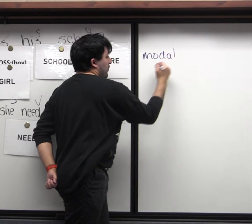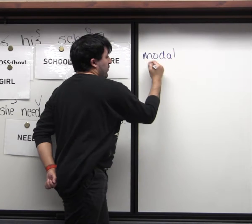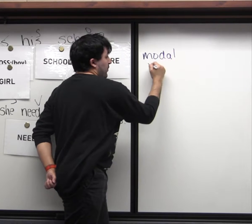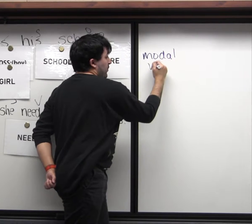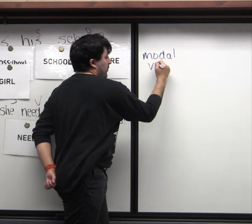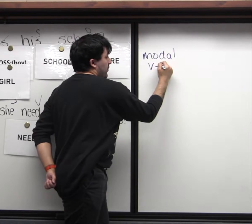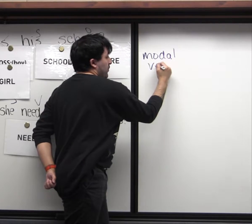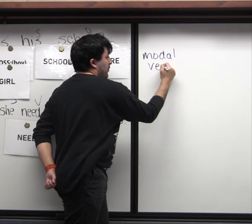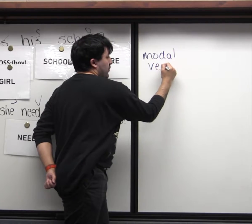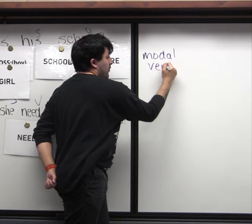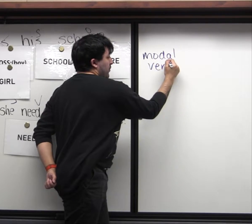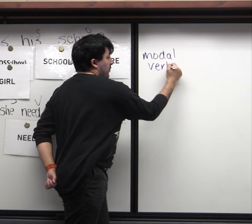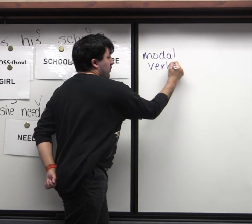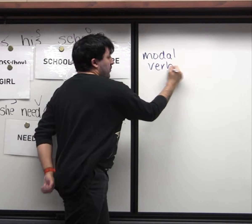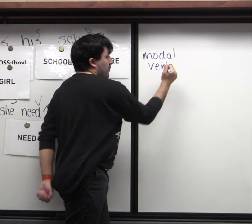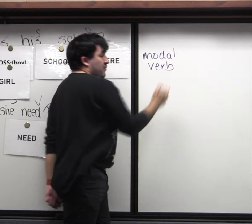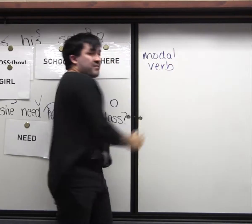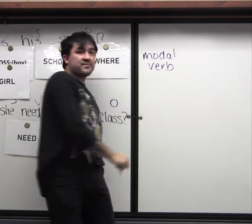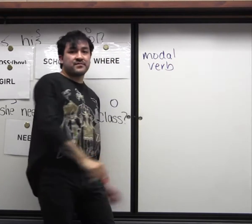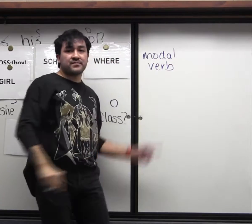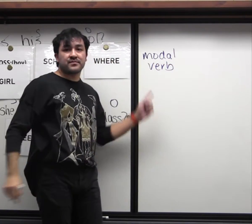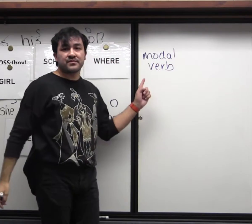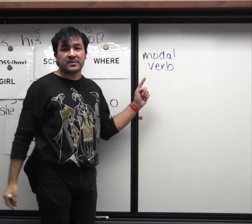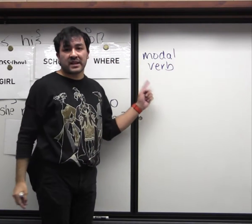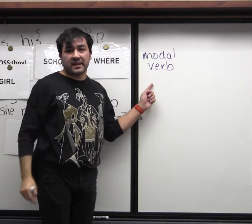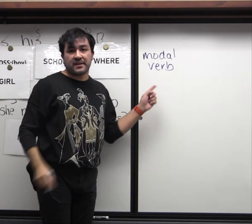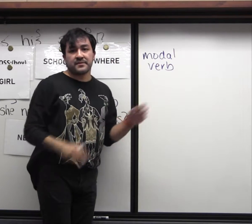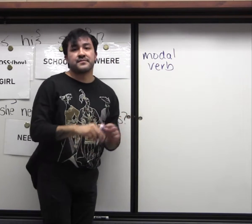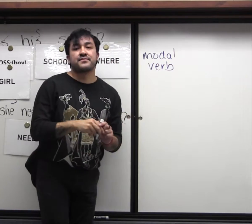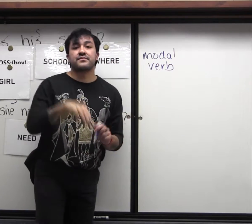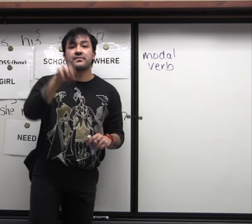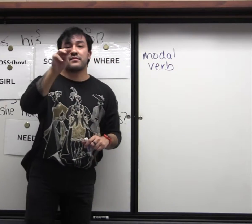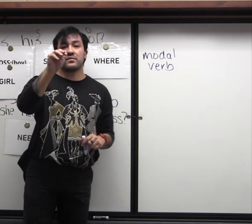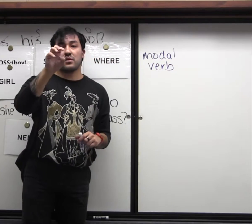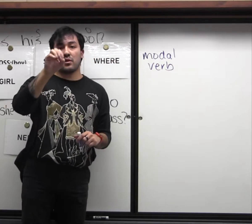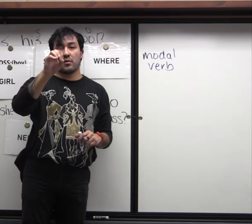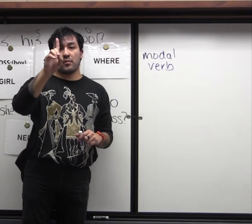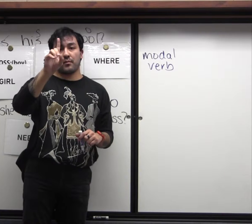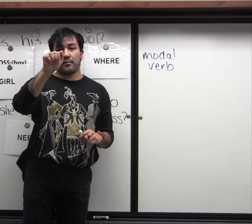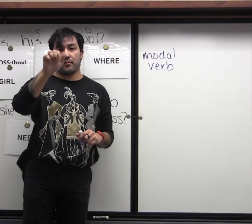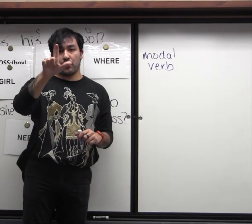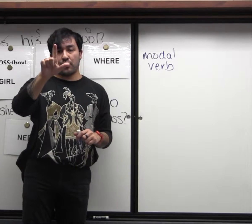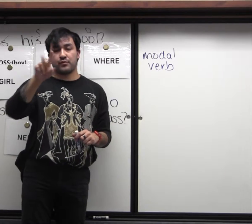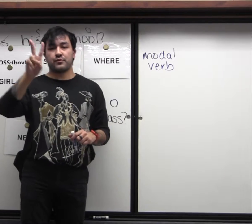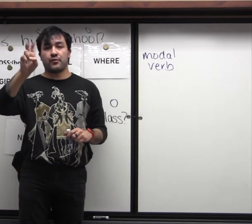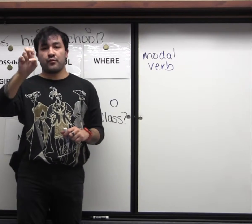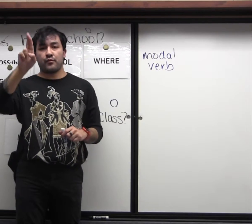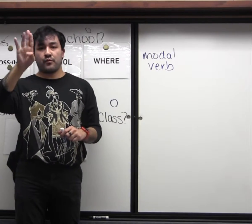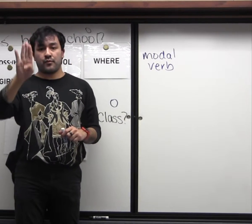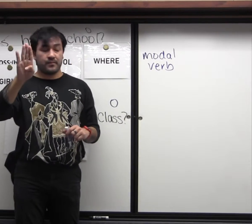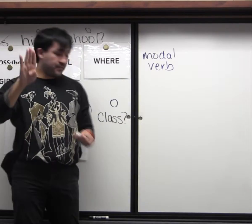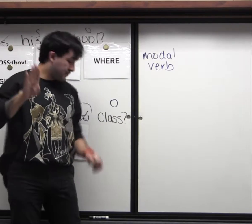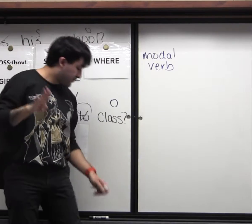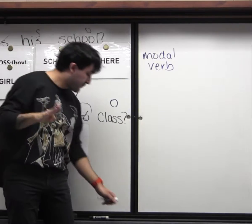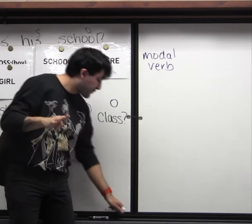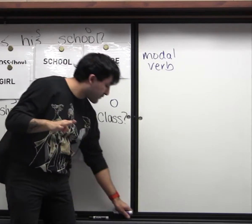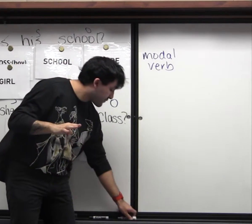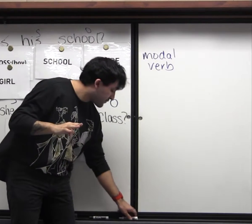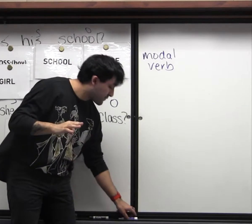M-O-D-A-L and then verb as well. So, and now modal verbs, put